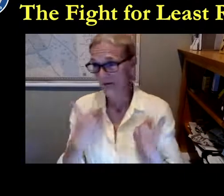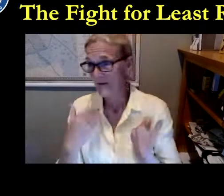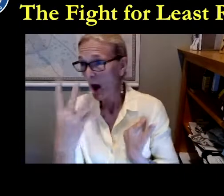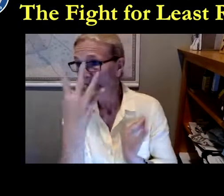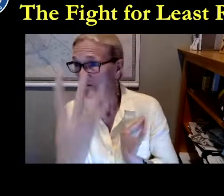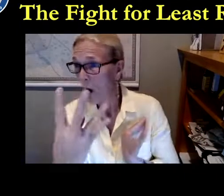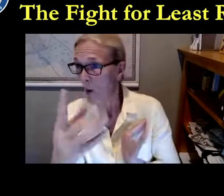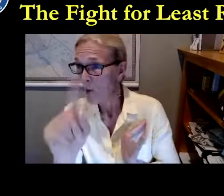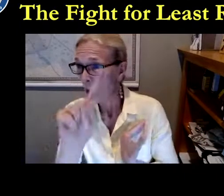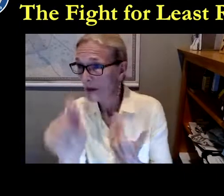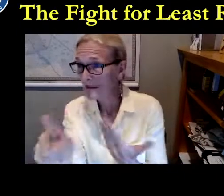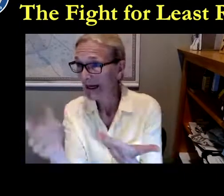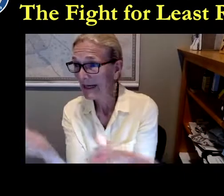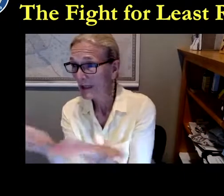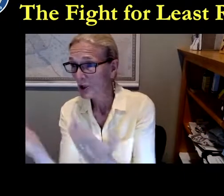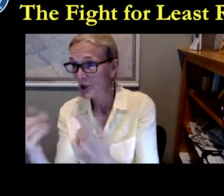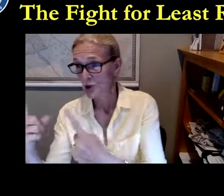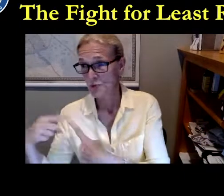We really need to fix that.